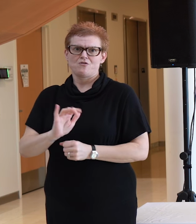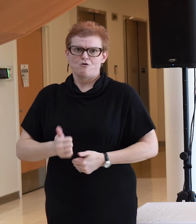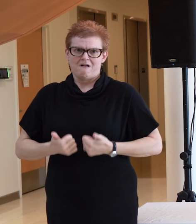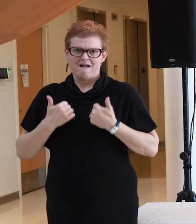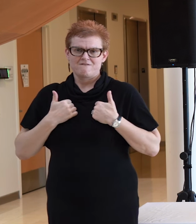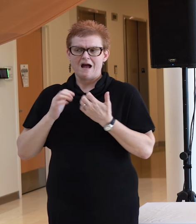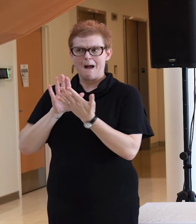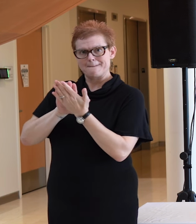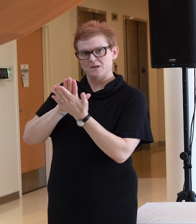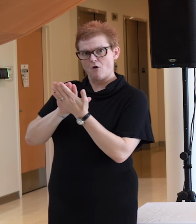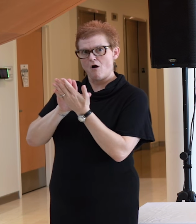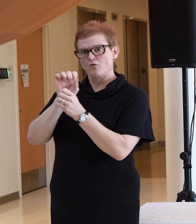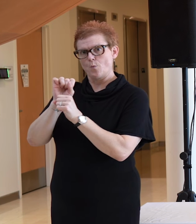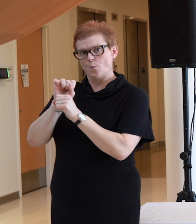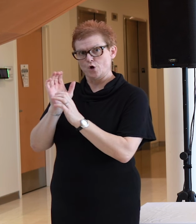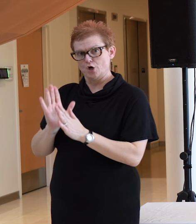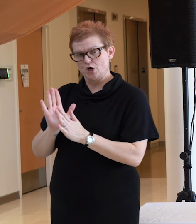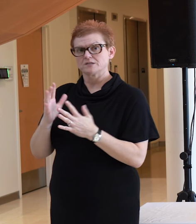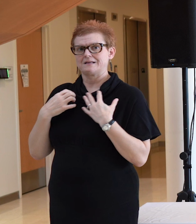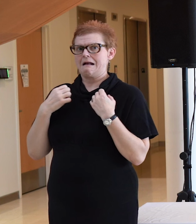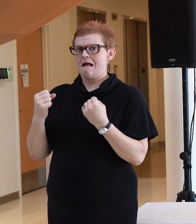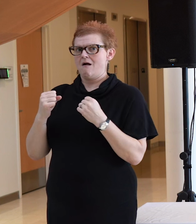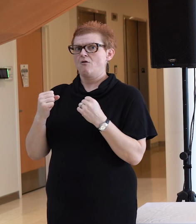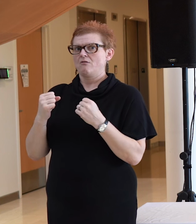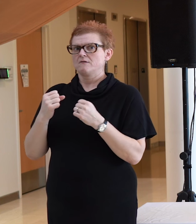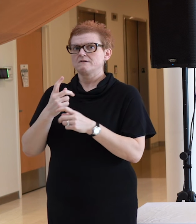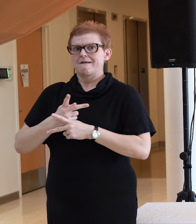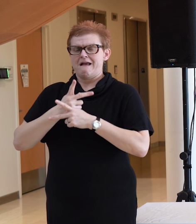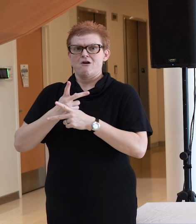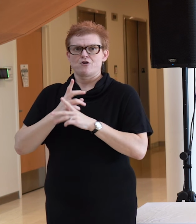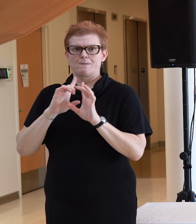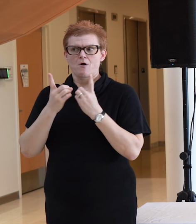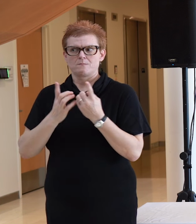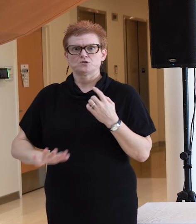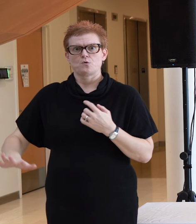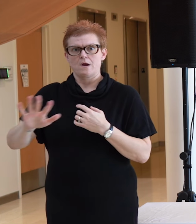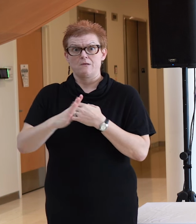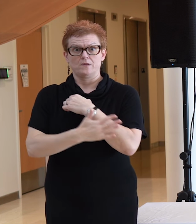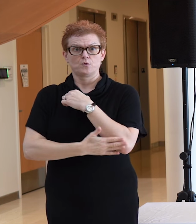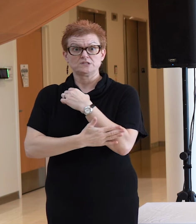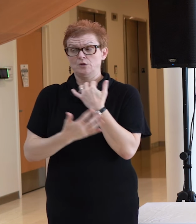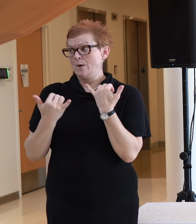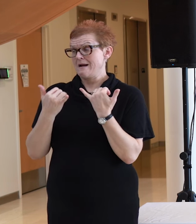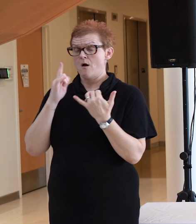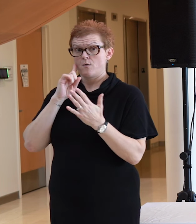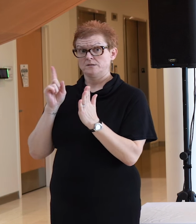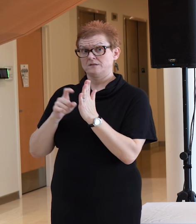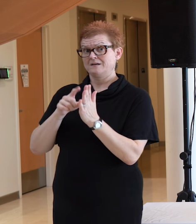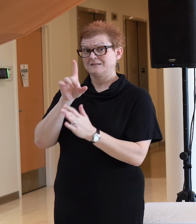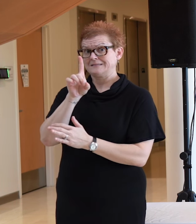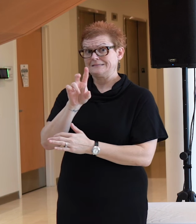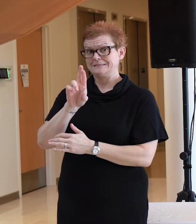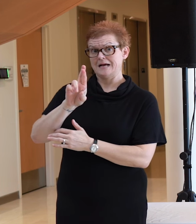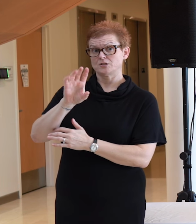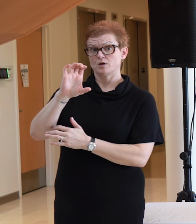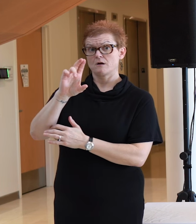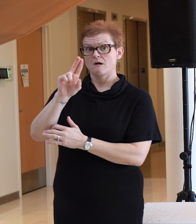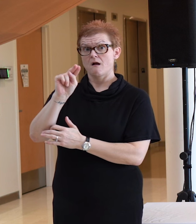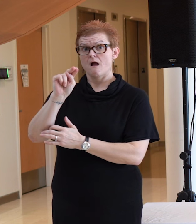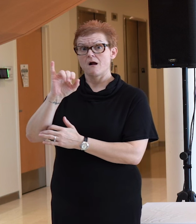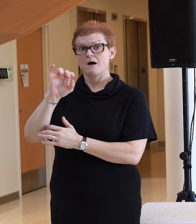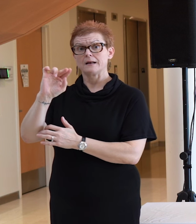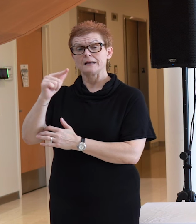healthcare workers and healthcare departments across the country. At this time, I'd like to recognize Dr. Cunningham to